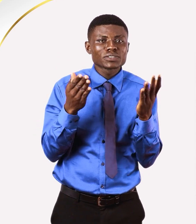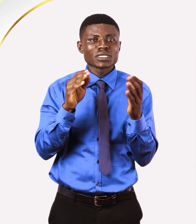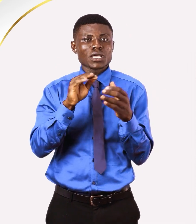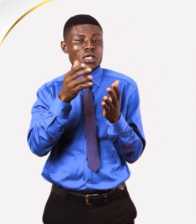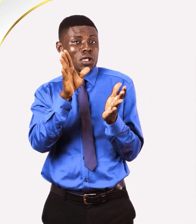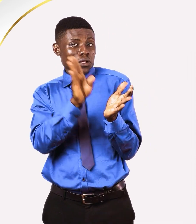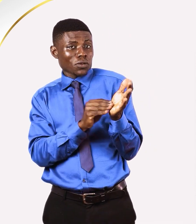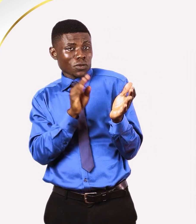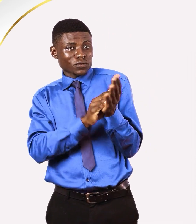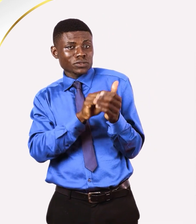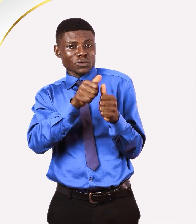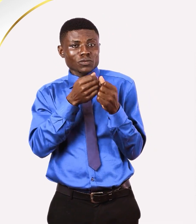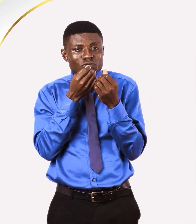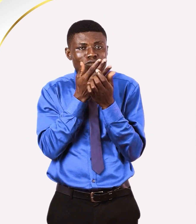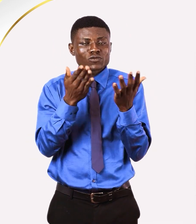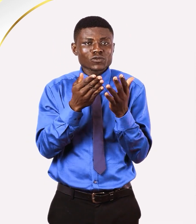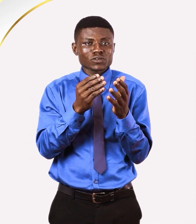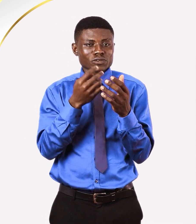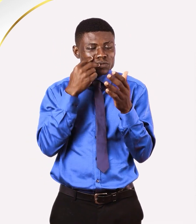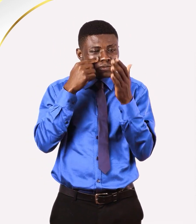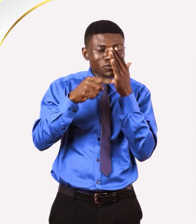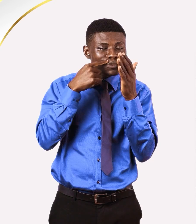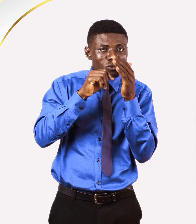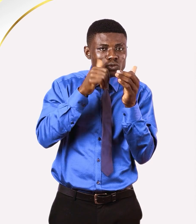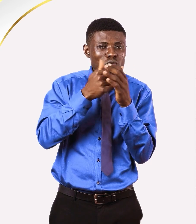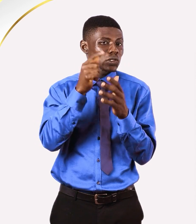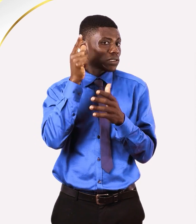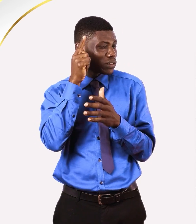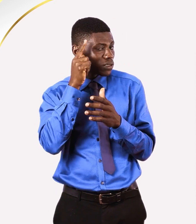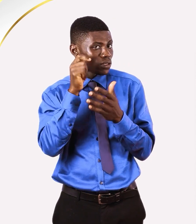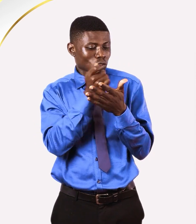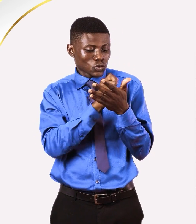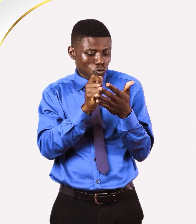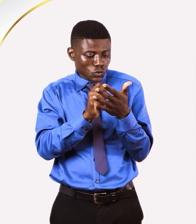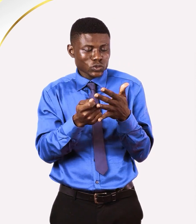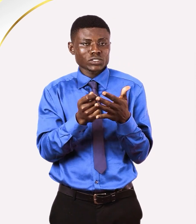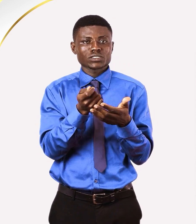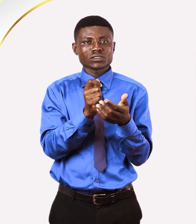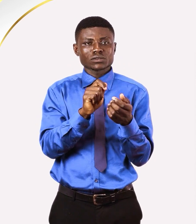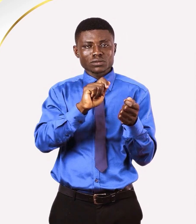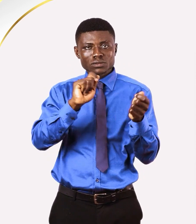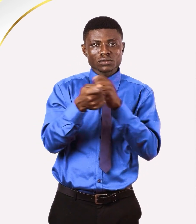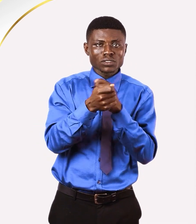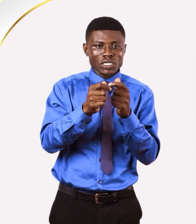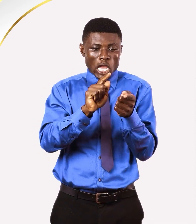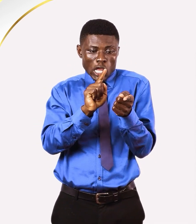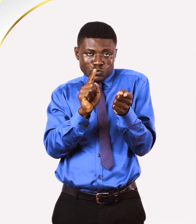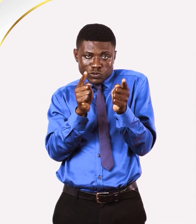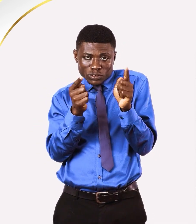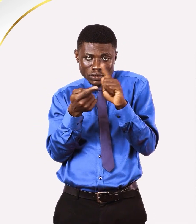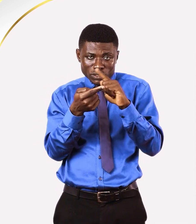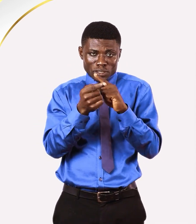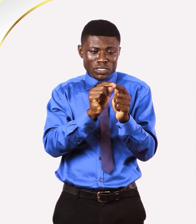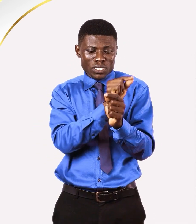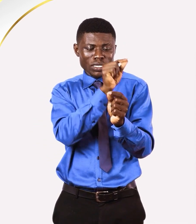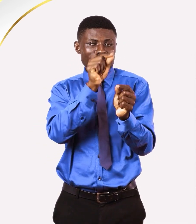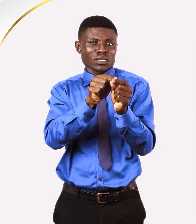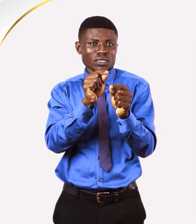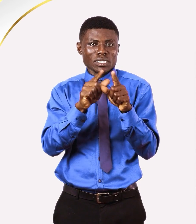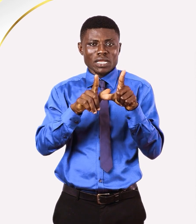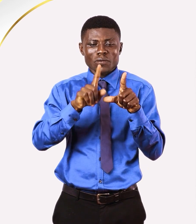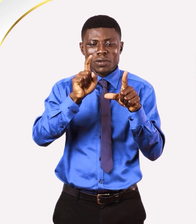of information. Copy of information. Viewing or listen. Written transcript.